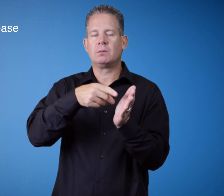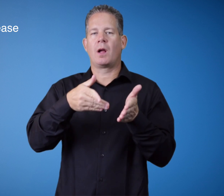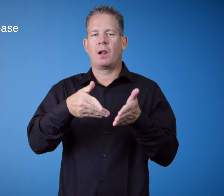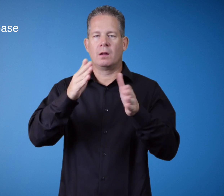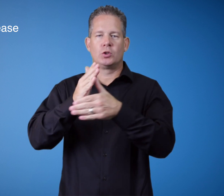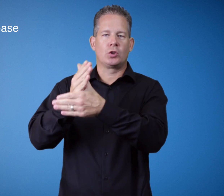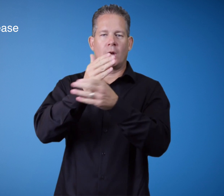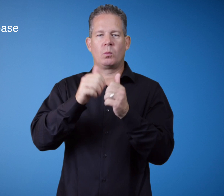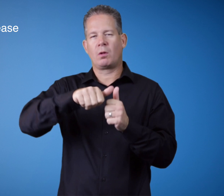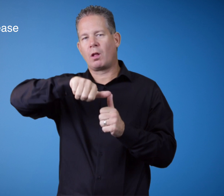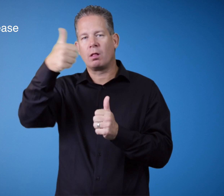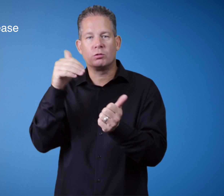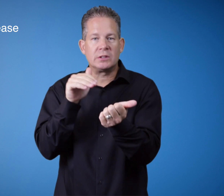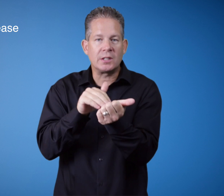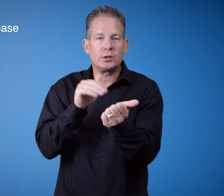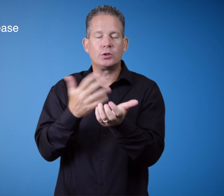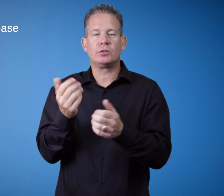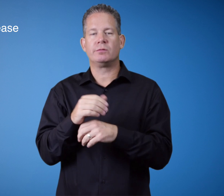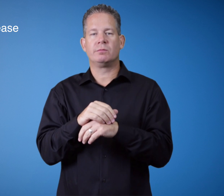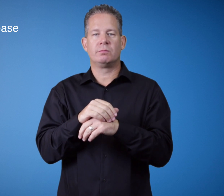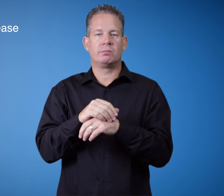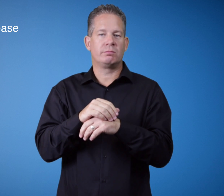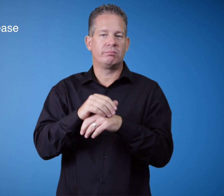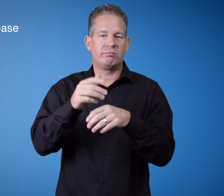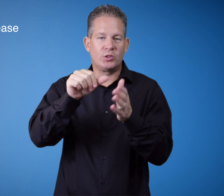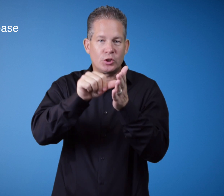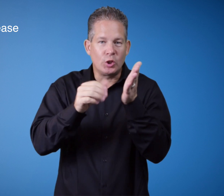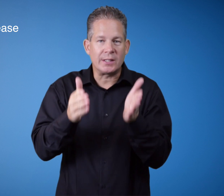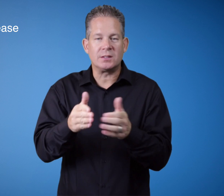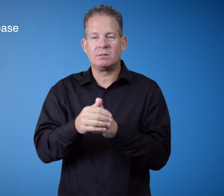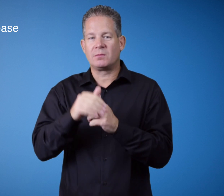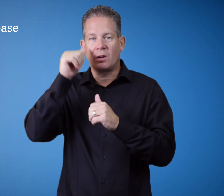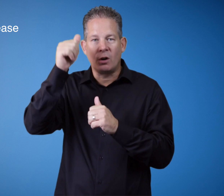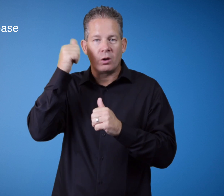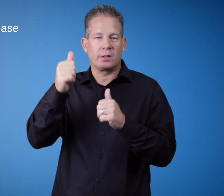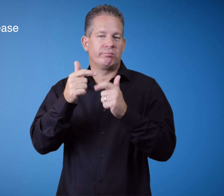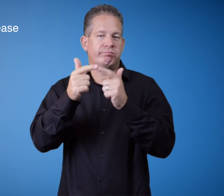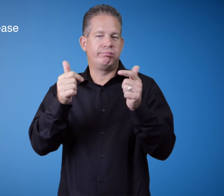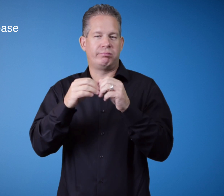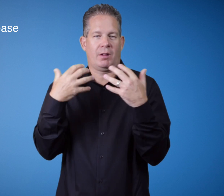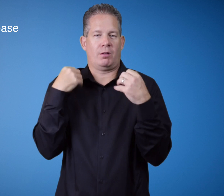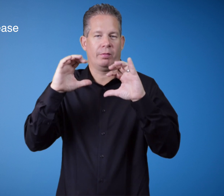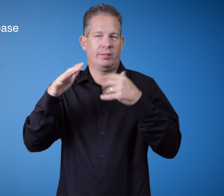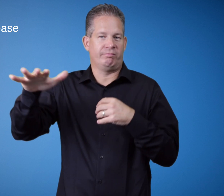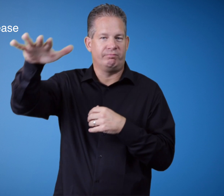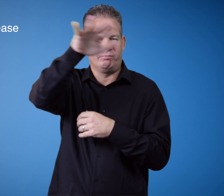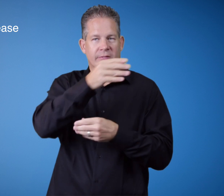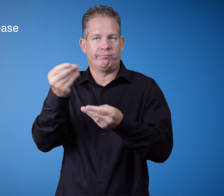This is a form that says that your medical history can be shared with other providers. This could include surgeons, audiologists, and